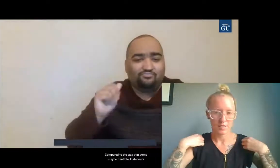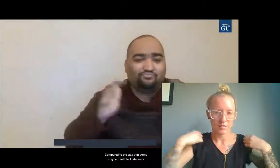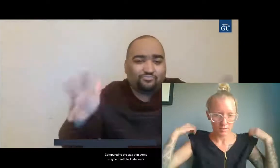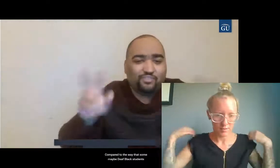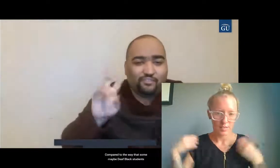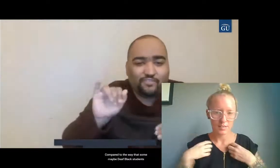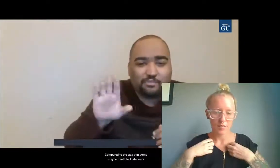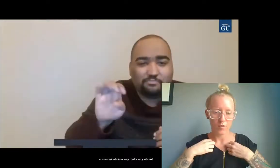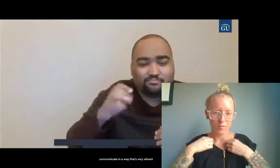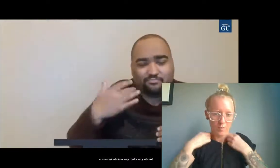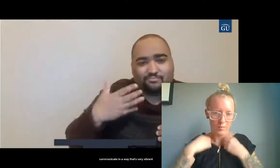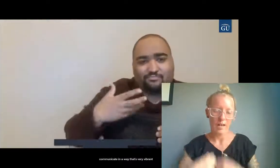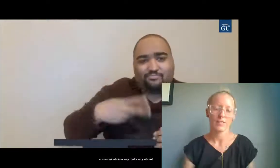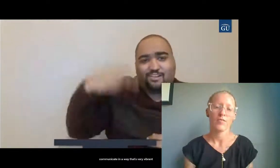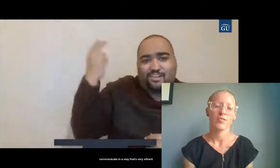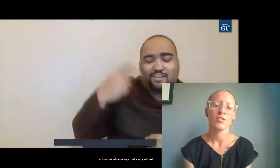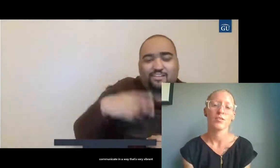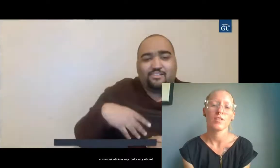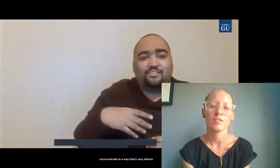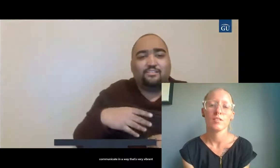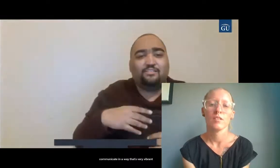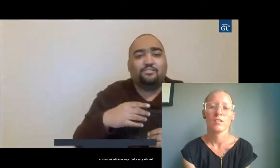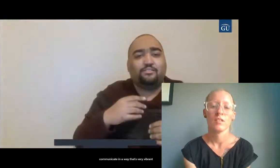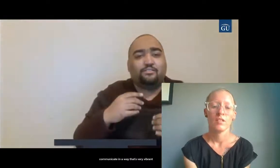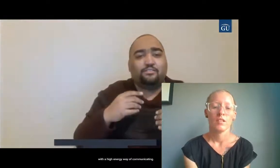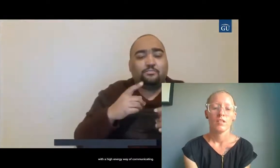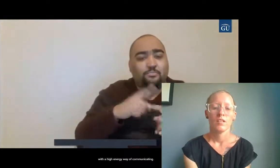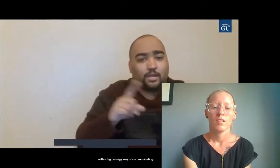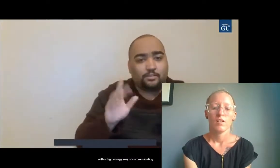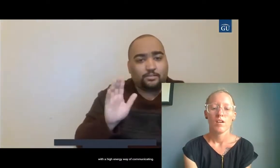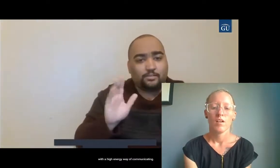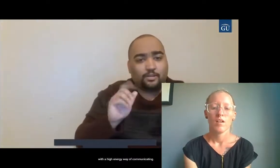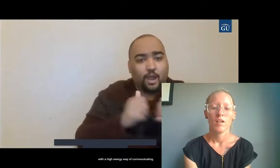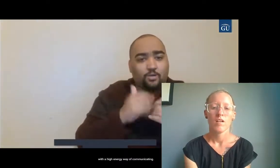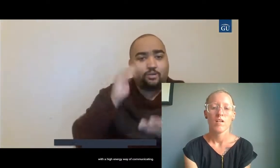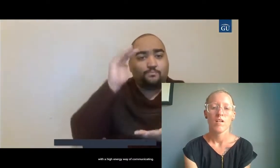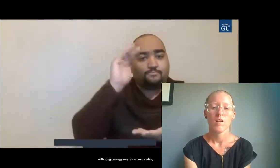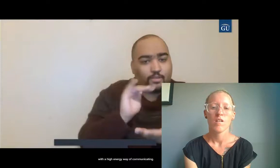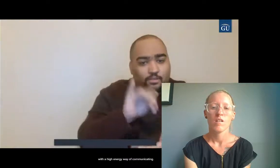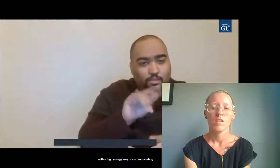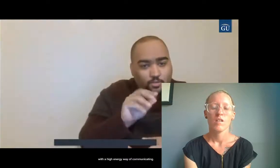And this does differ from Black deaf students.